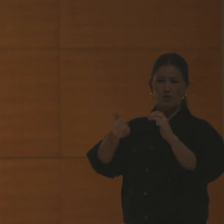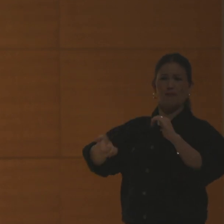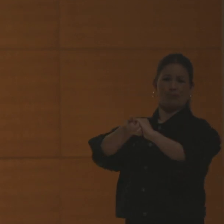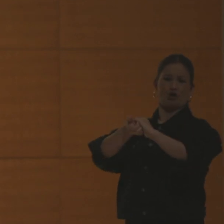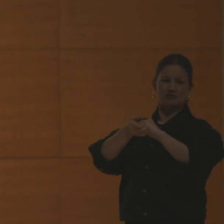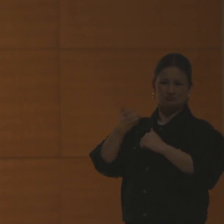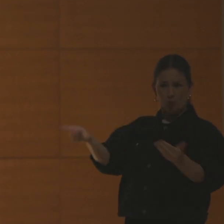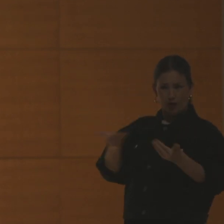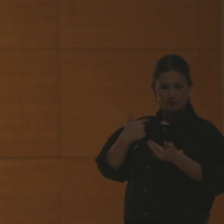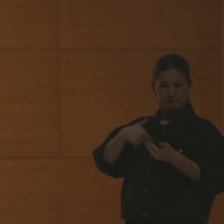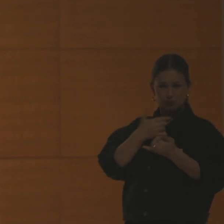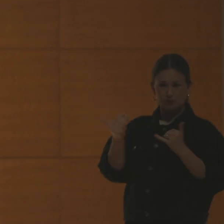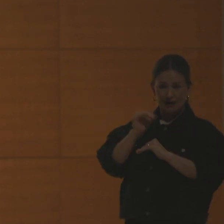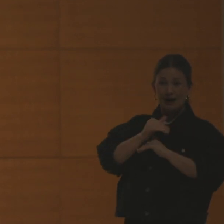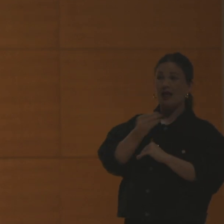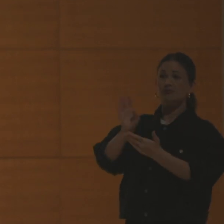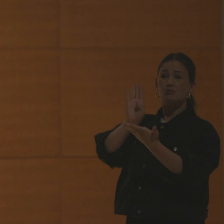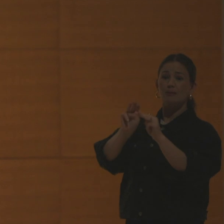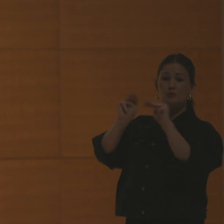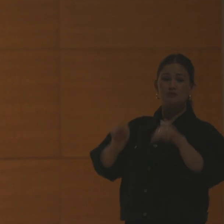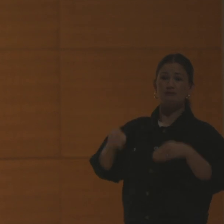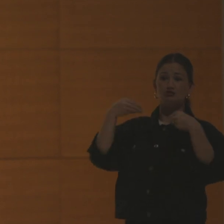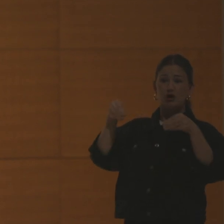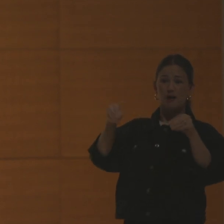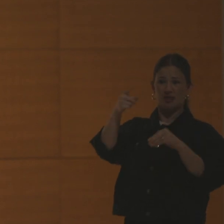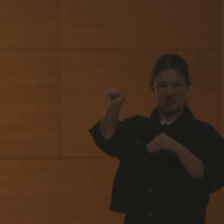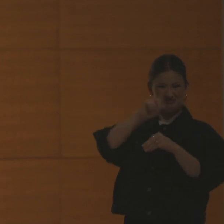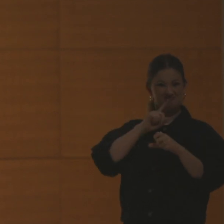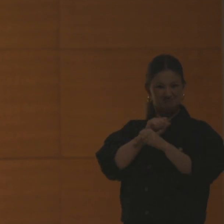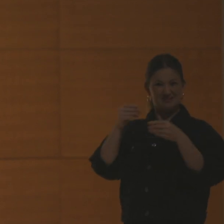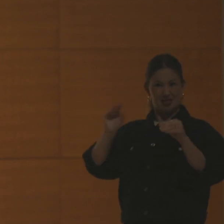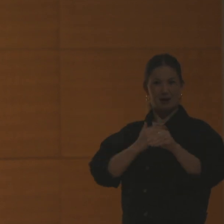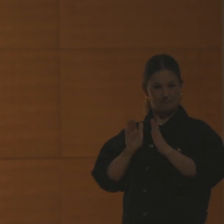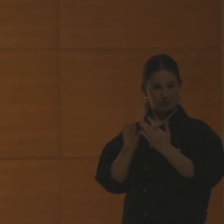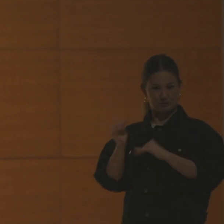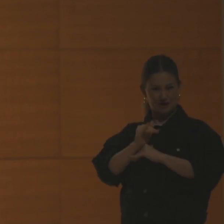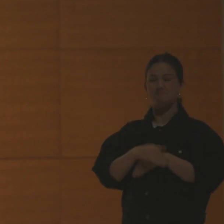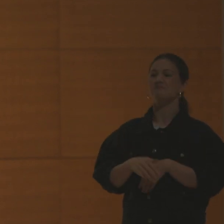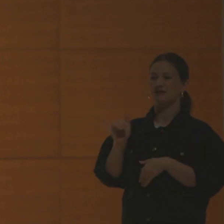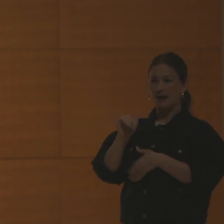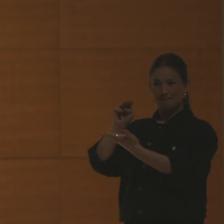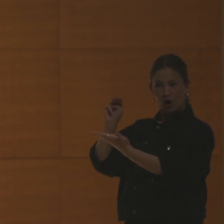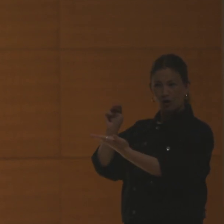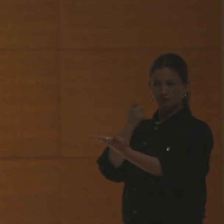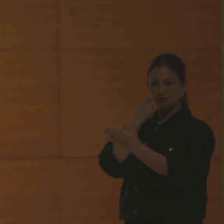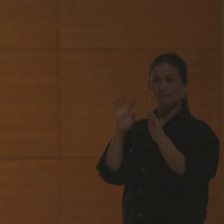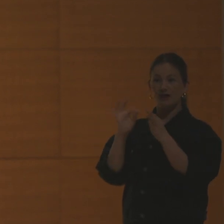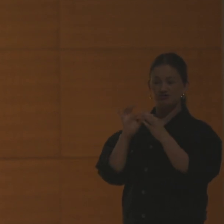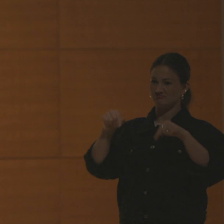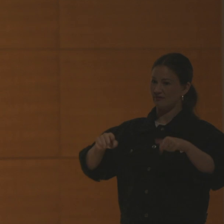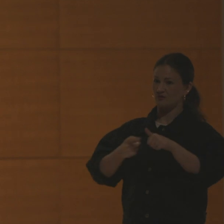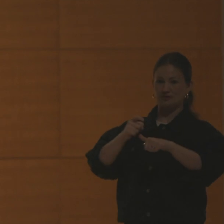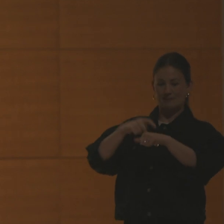tonight, and to the Brooklyn Museum Shop for acting as our booksellers. As Margot shared, this is the first time ever that